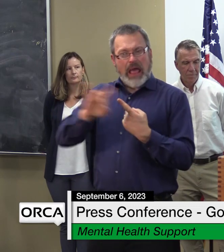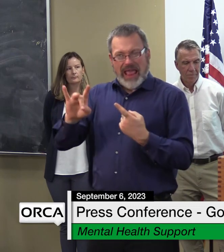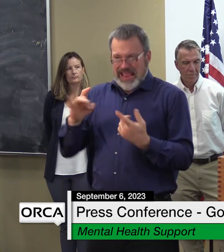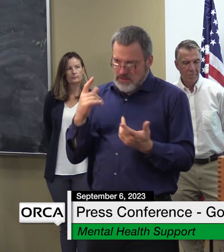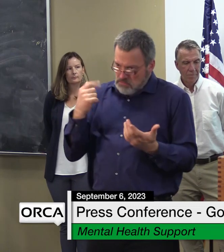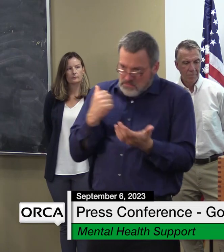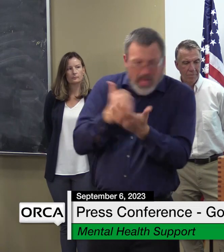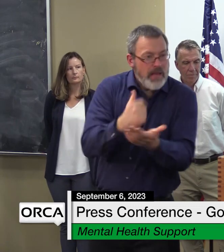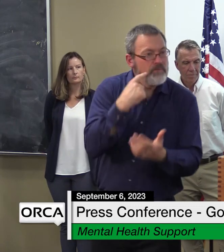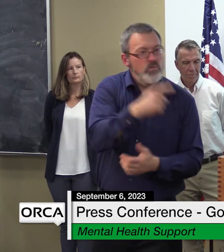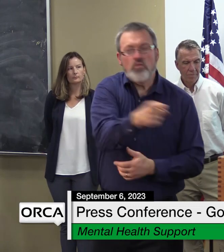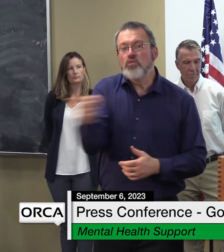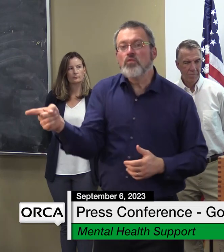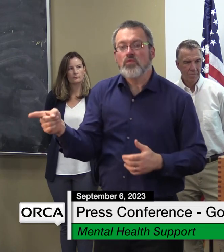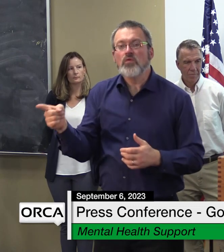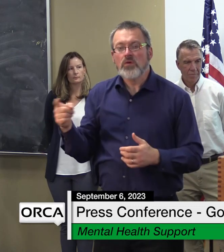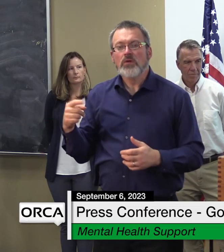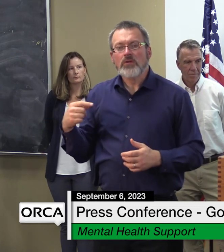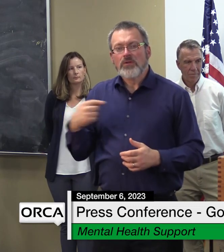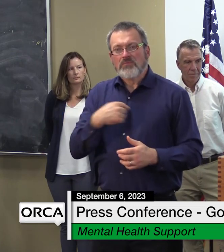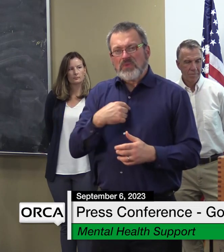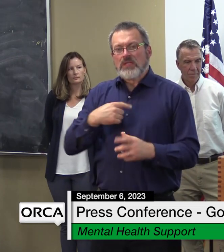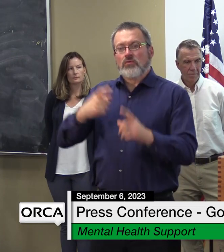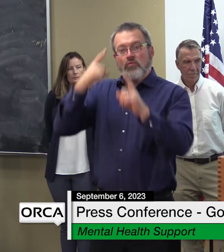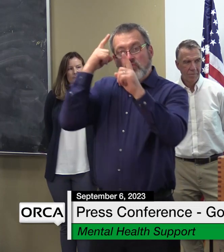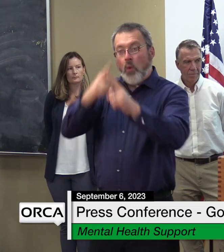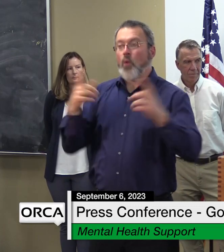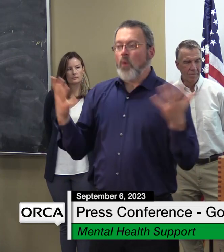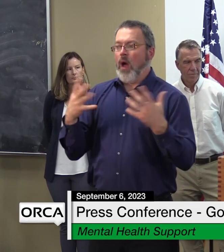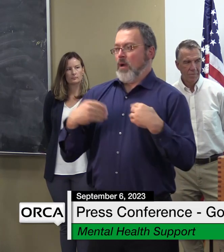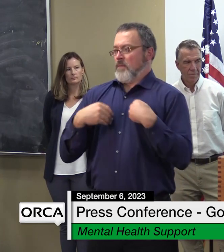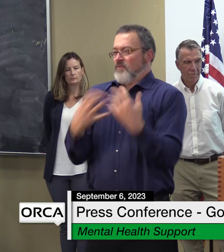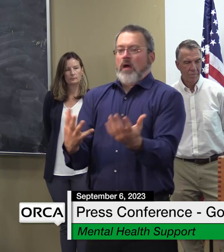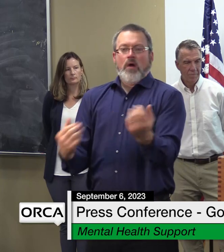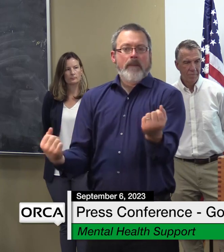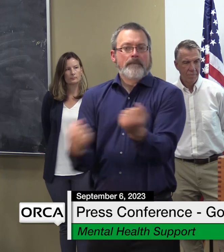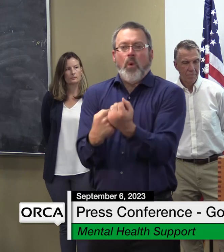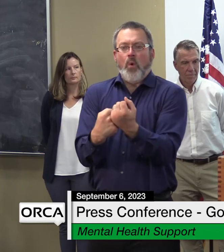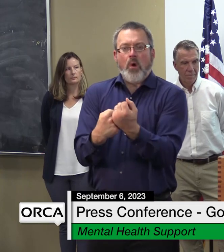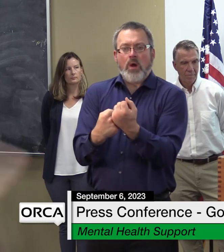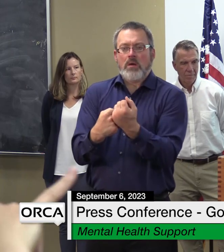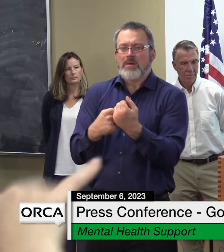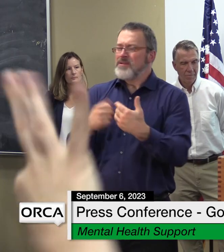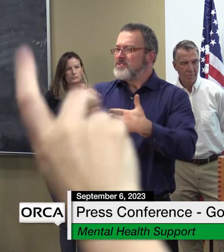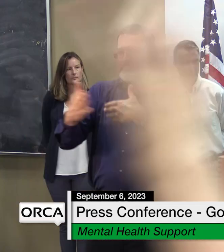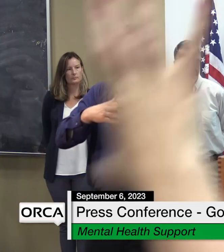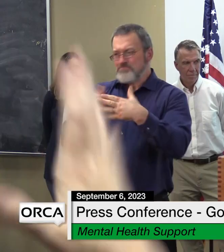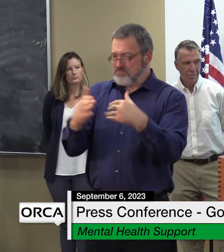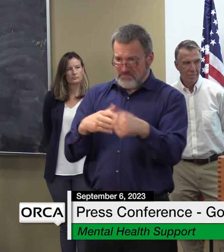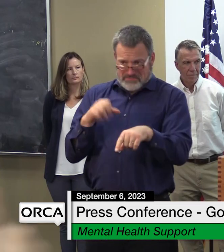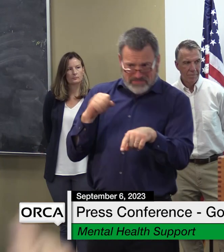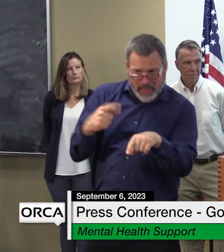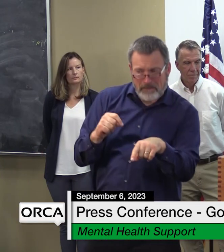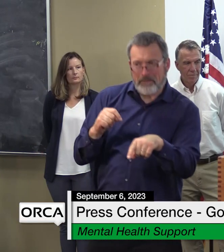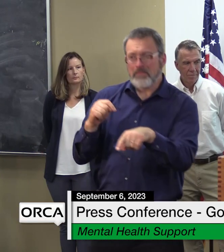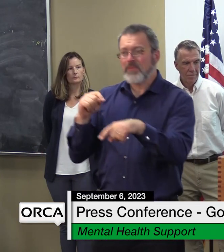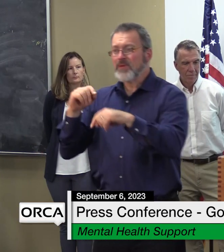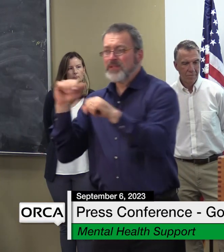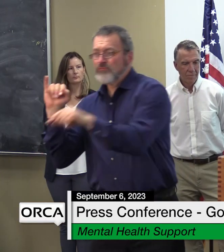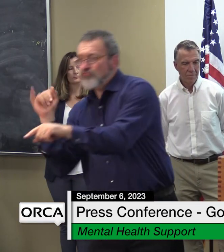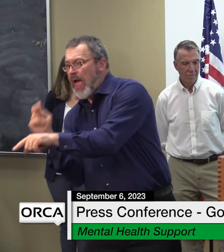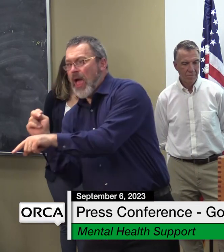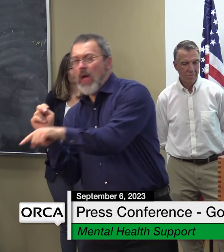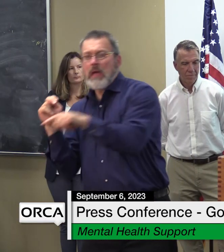you. No matter what time of year it is, you don't need to tackle these thoughts and these tough moments alone. We're here to help you navigate